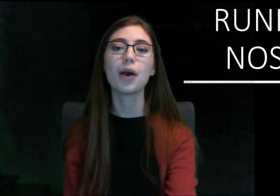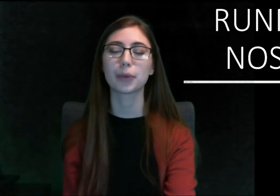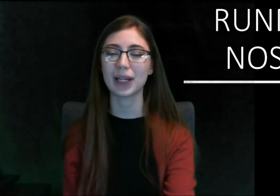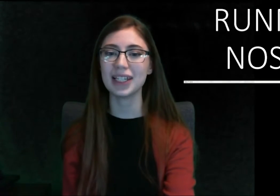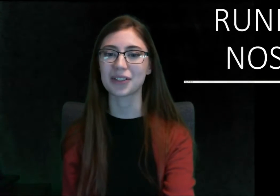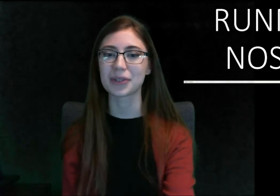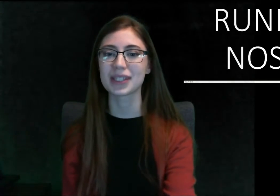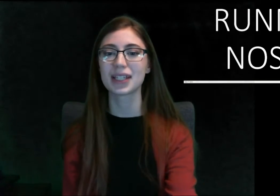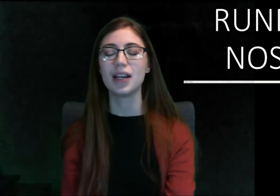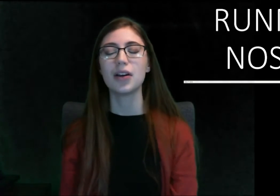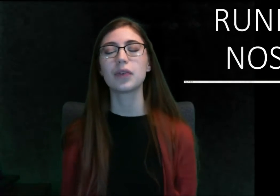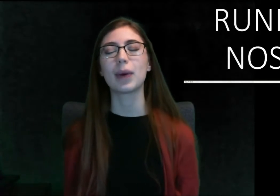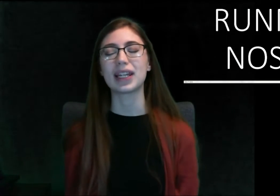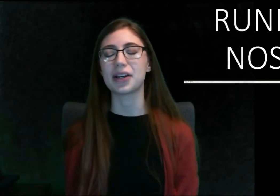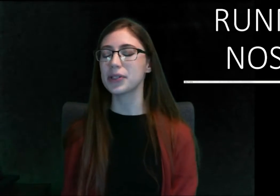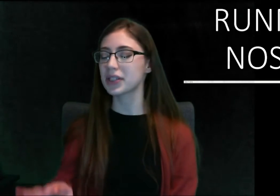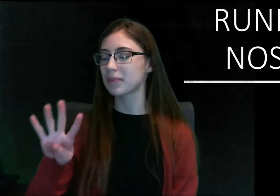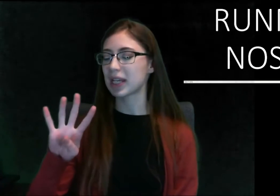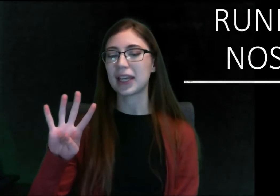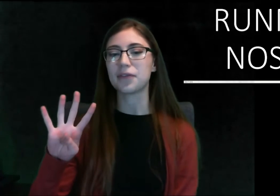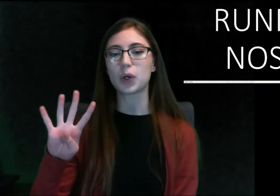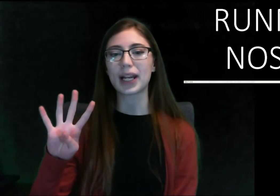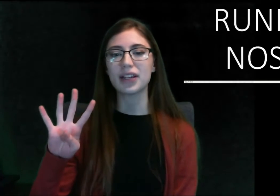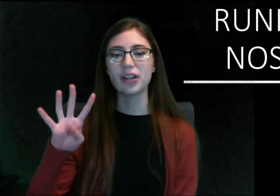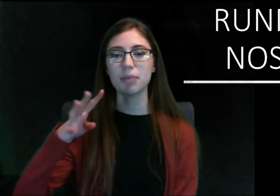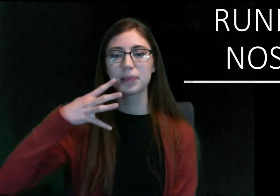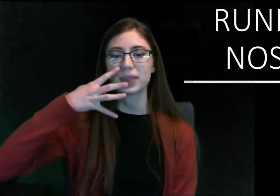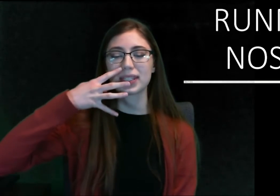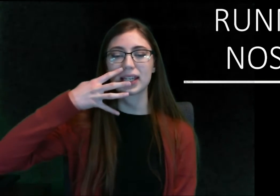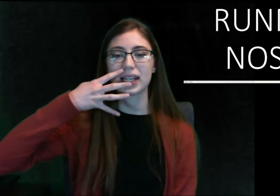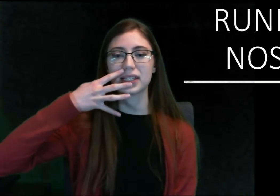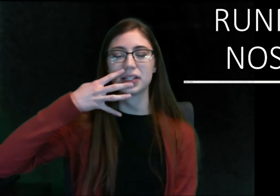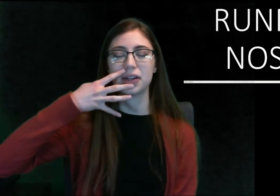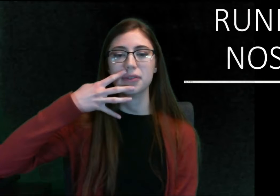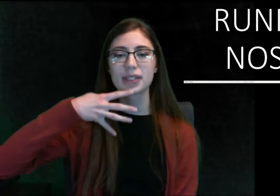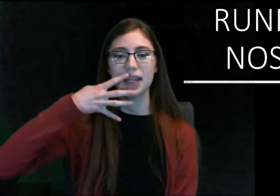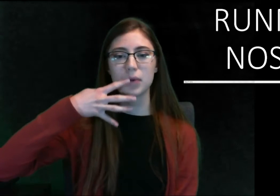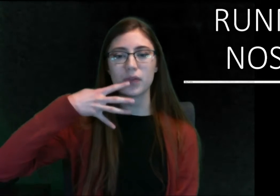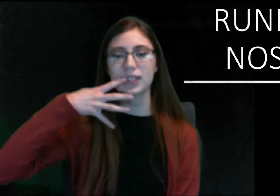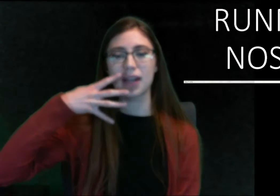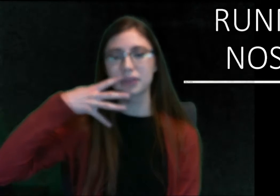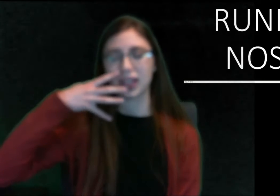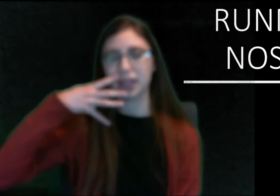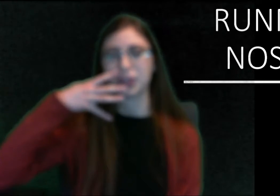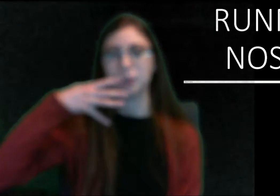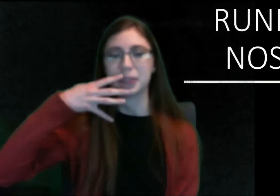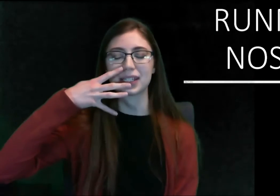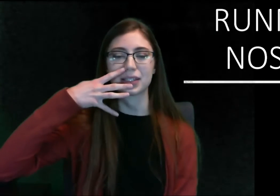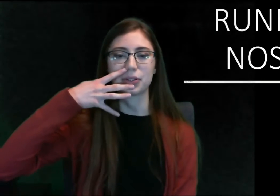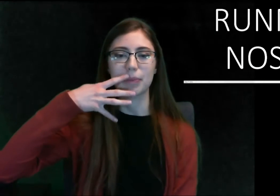Runny nose. For runny nose, you're going to make a 4 handshake, set it next to your nose, and move it down like your nose is dripping.